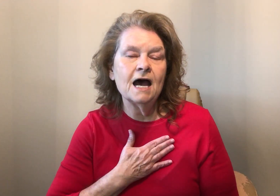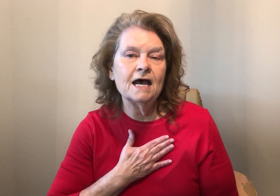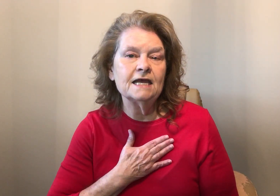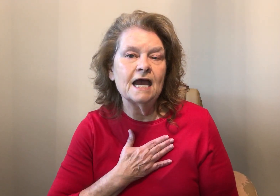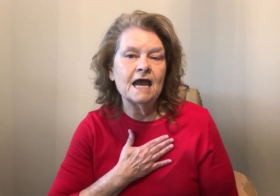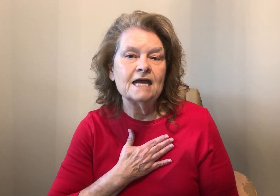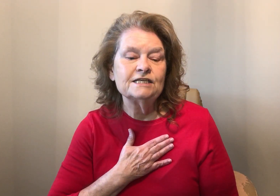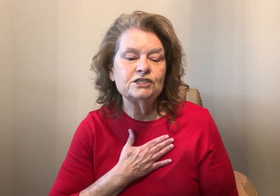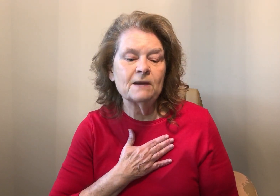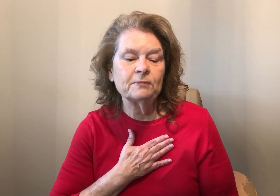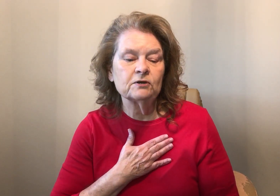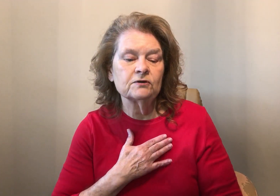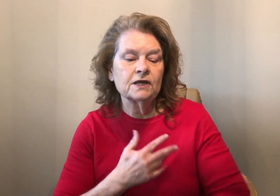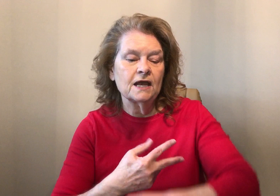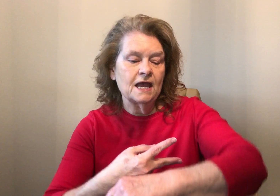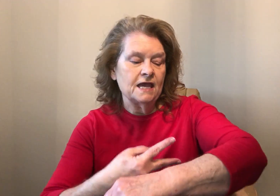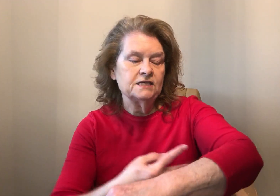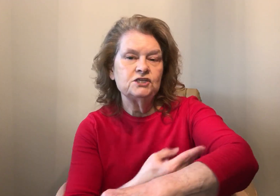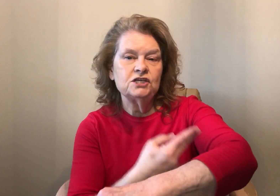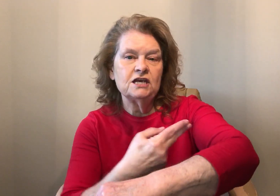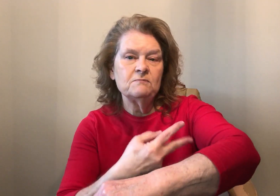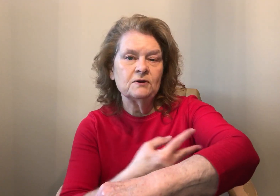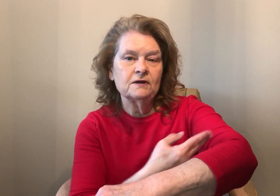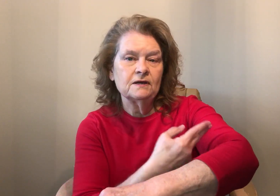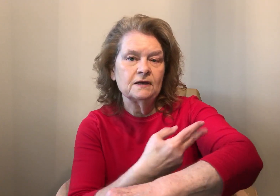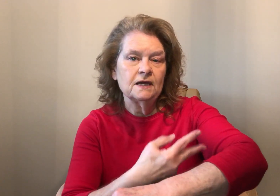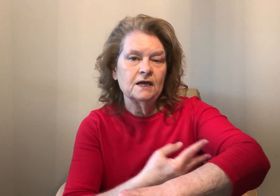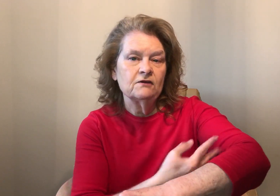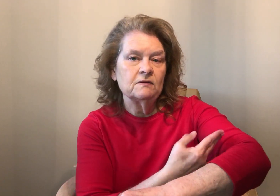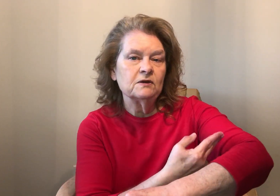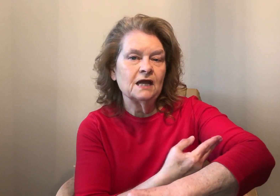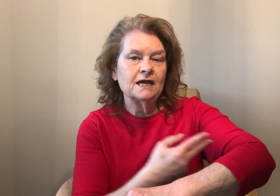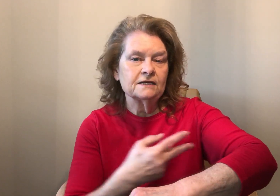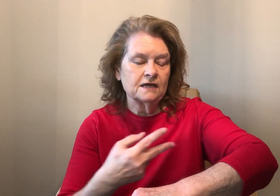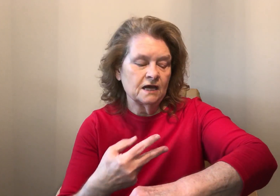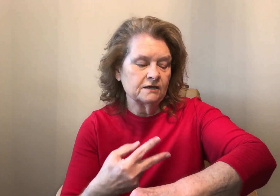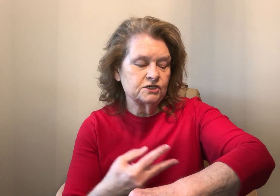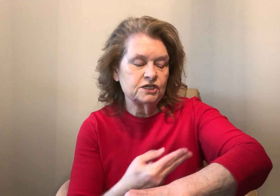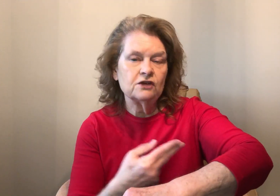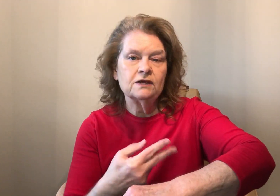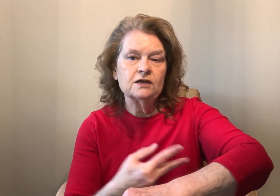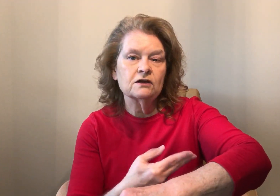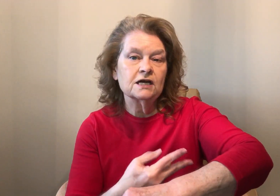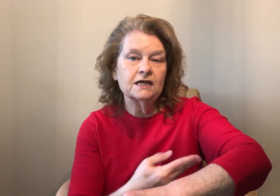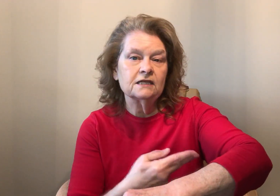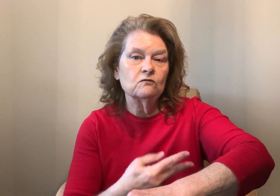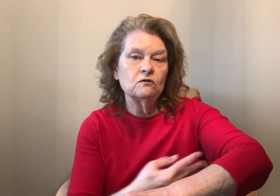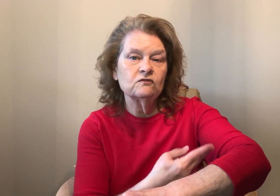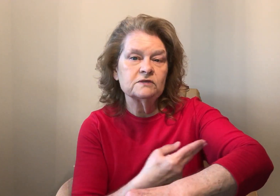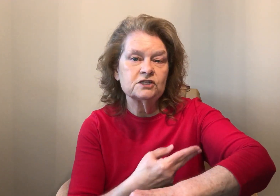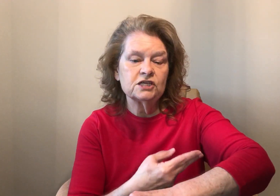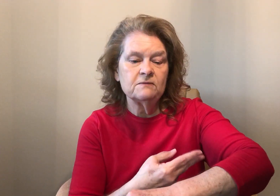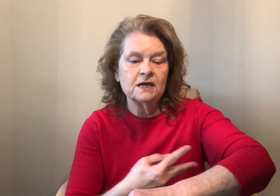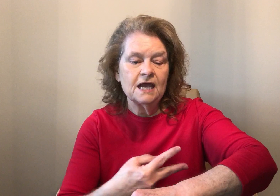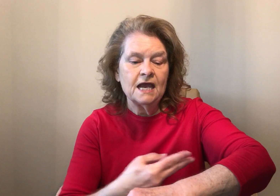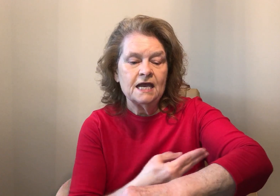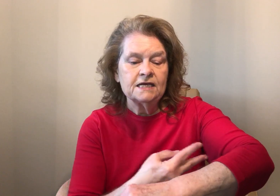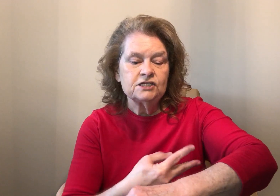my shepherd. Sheep, remember like shearing or cutting the wool from a sheep?